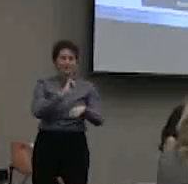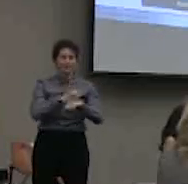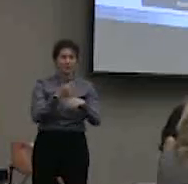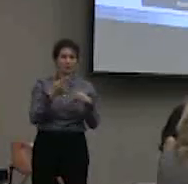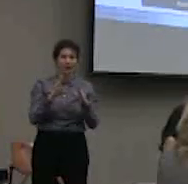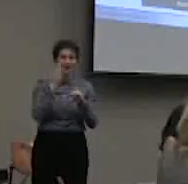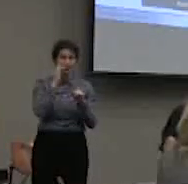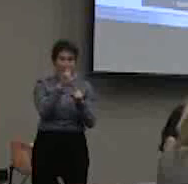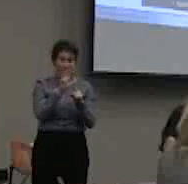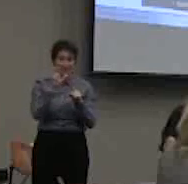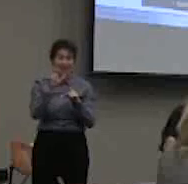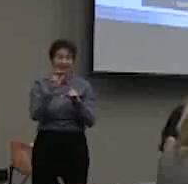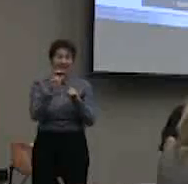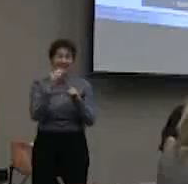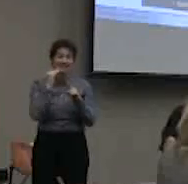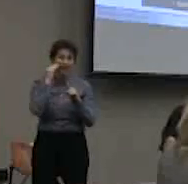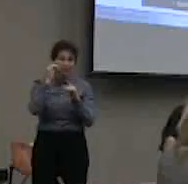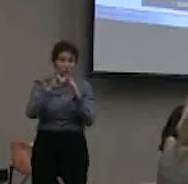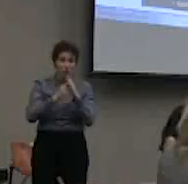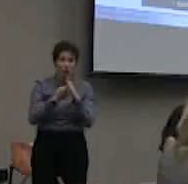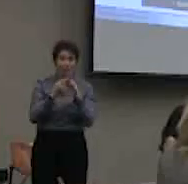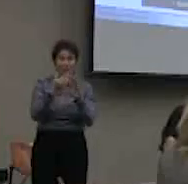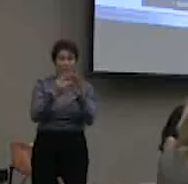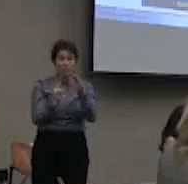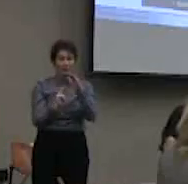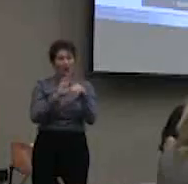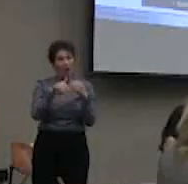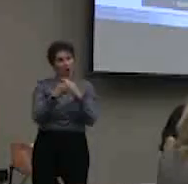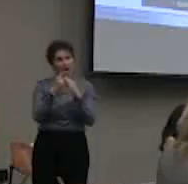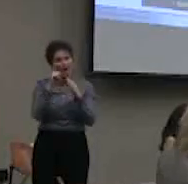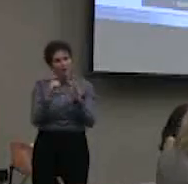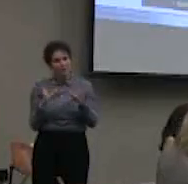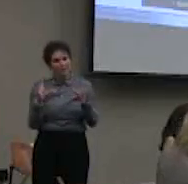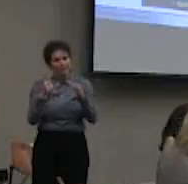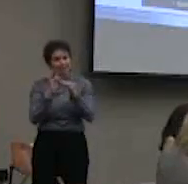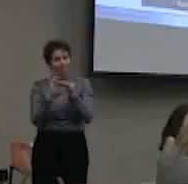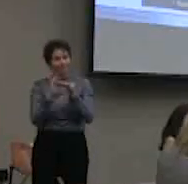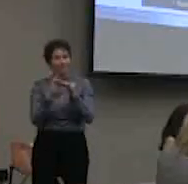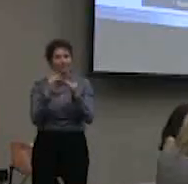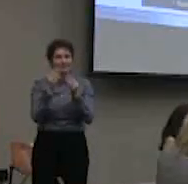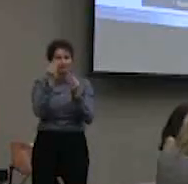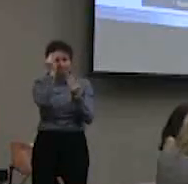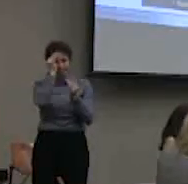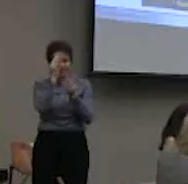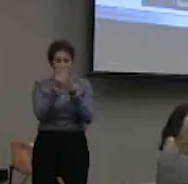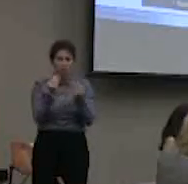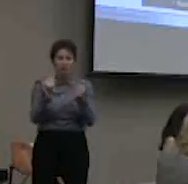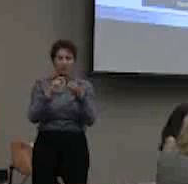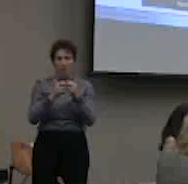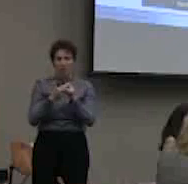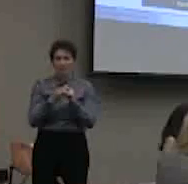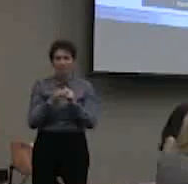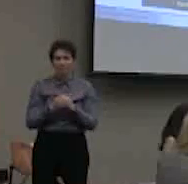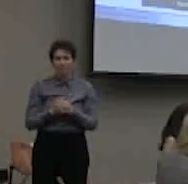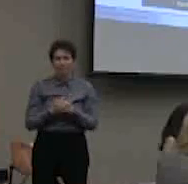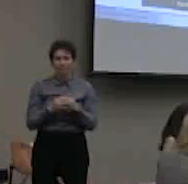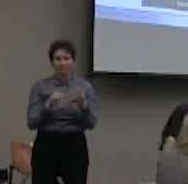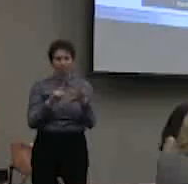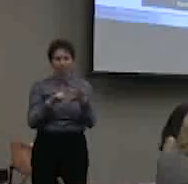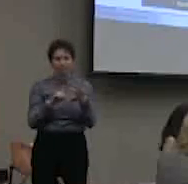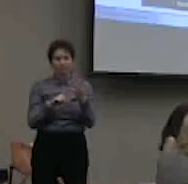invests Head Start, child care, and pre-K to all be players together holding hands and solving this problem. And then